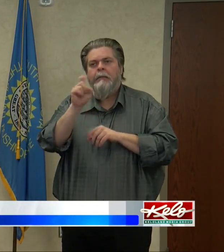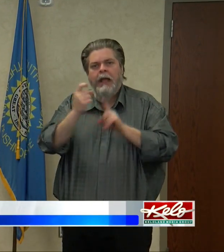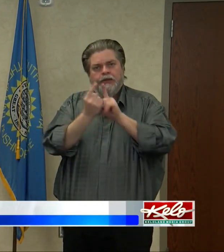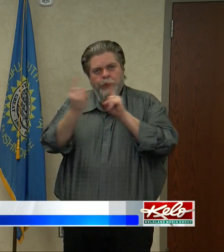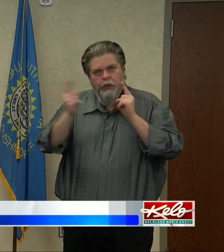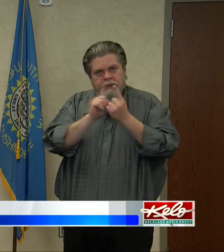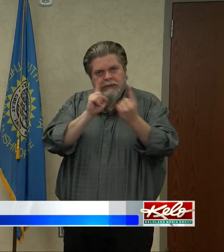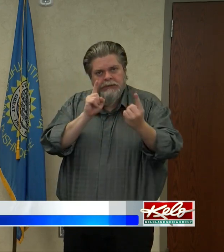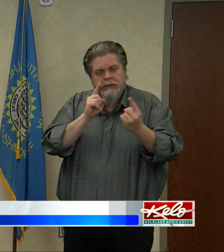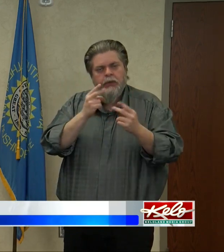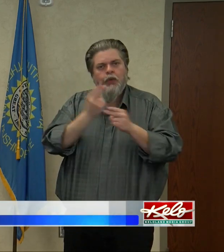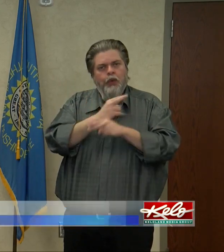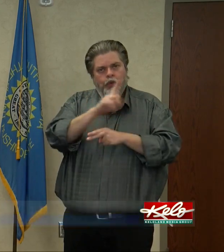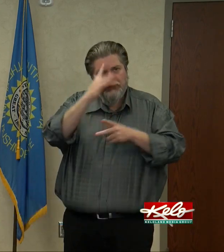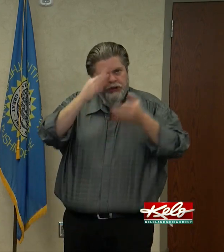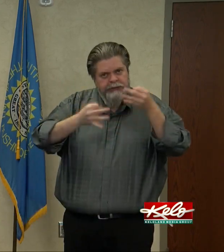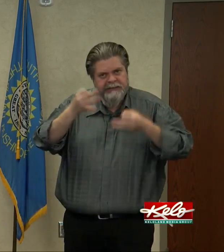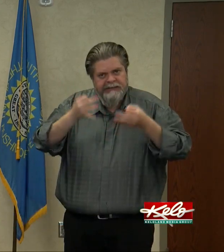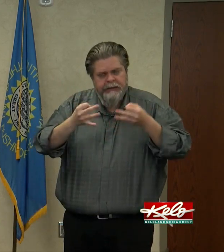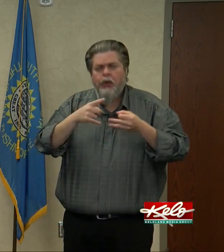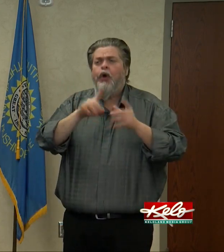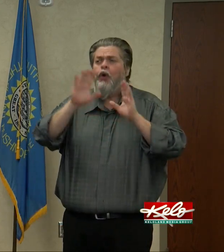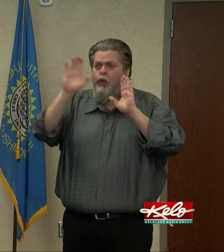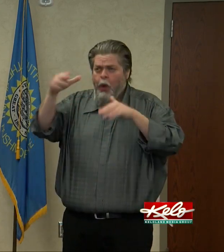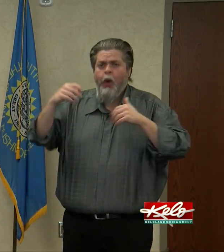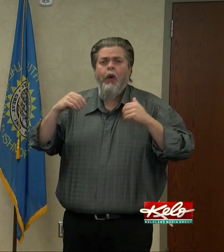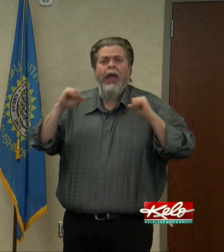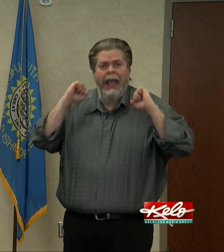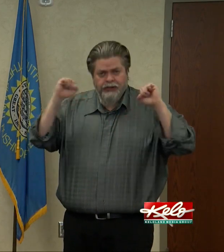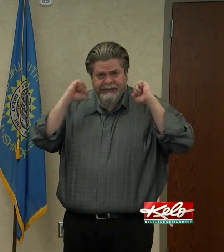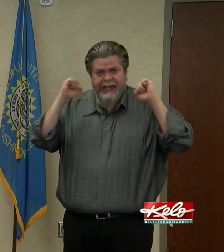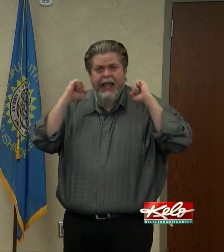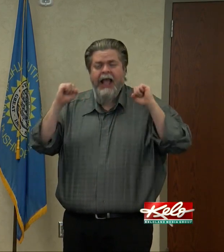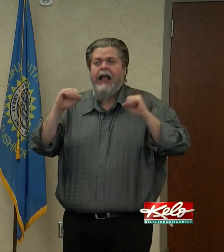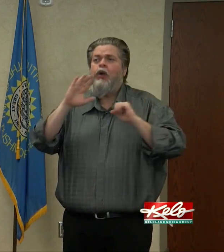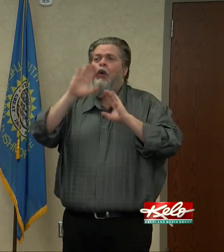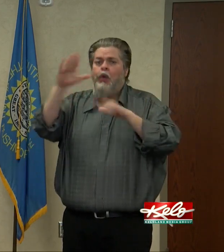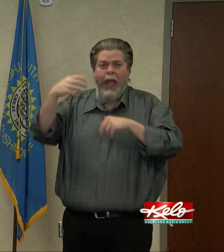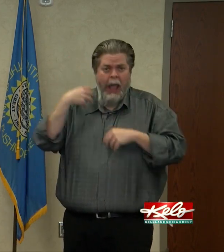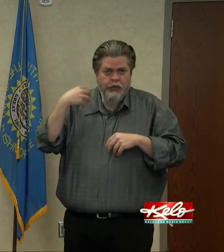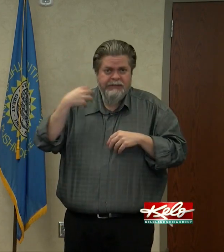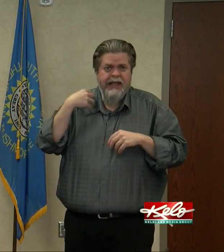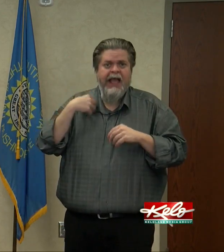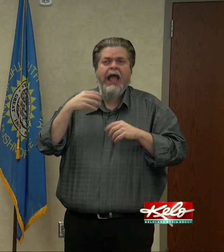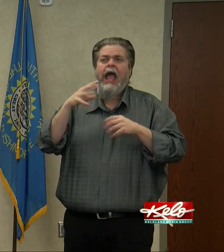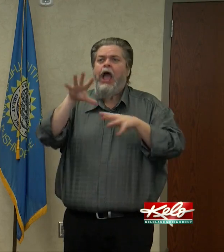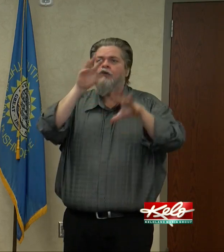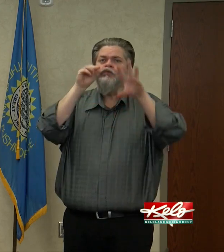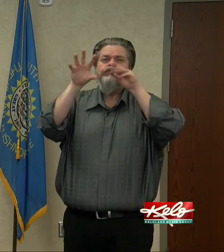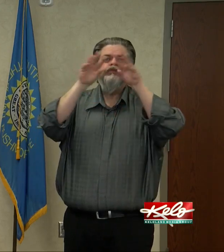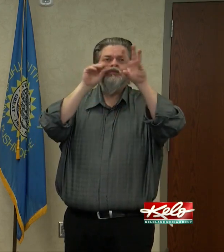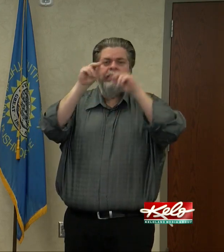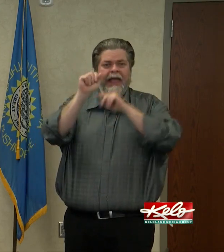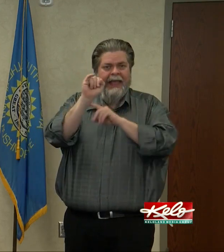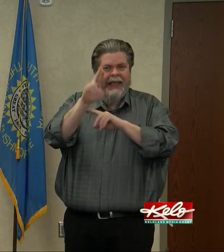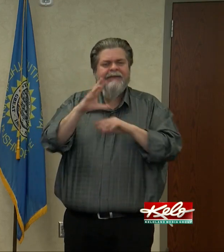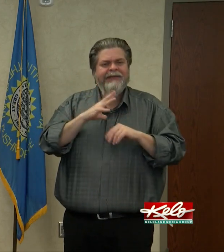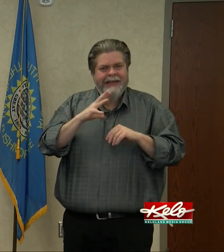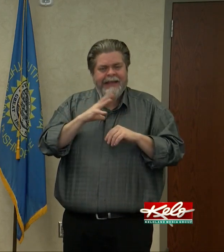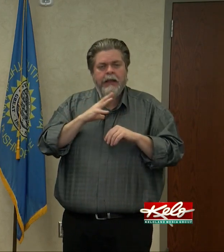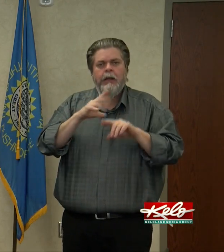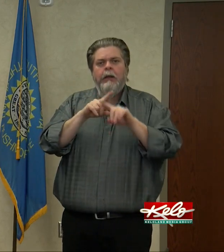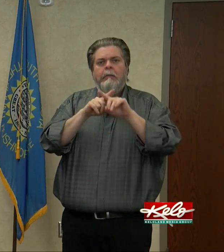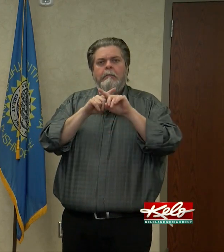encouraging people to get out, get exercise. Exercise is not banned in the city. It's not canceled. But